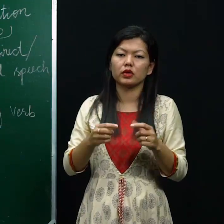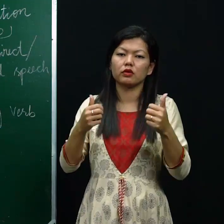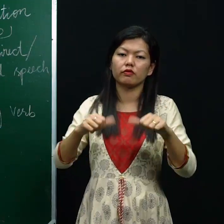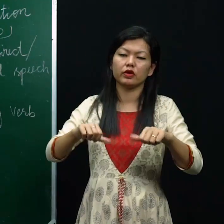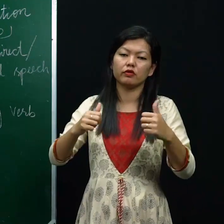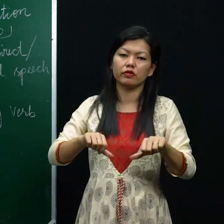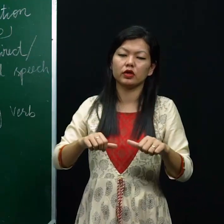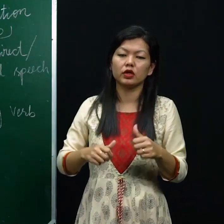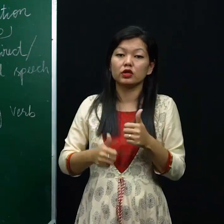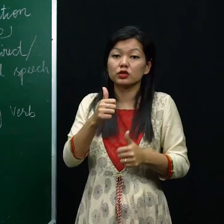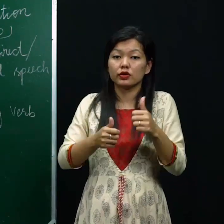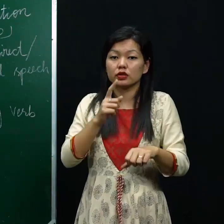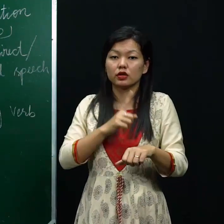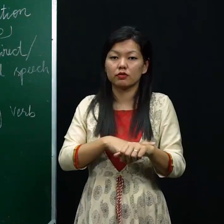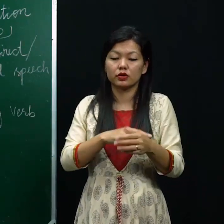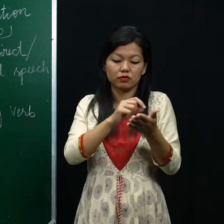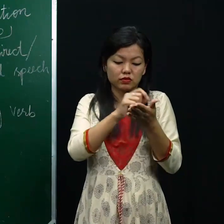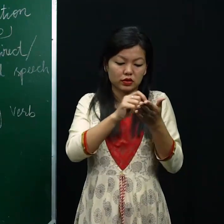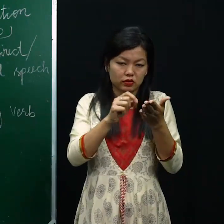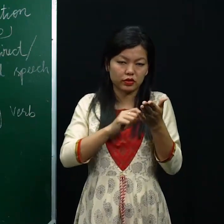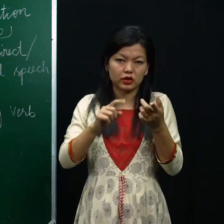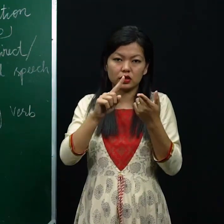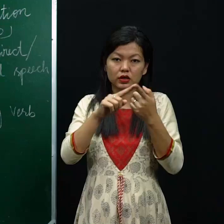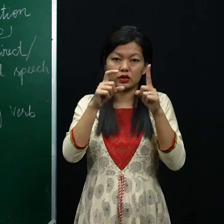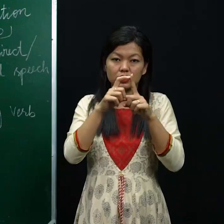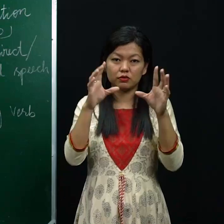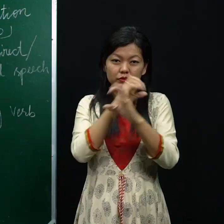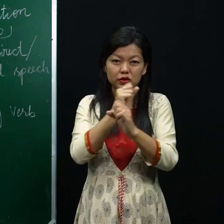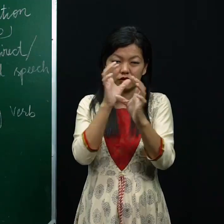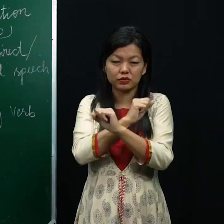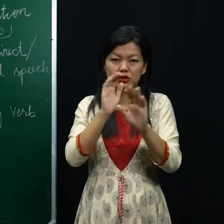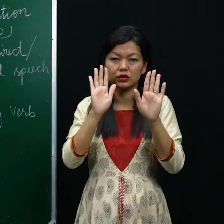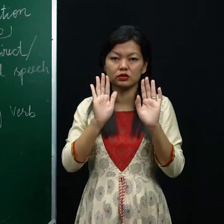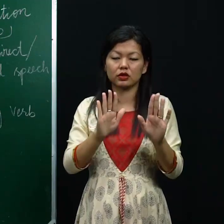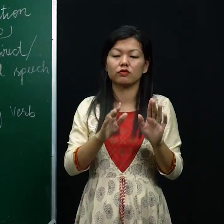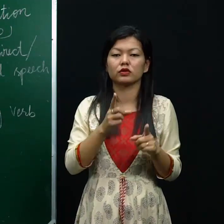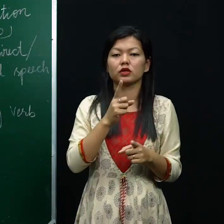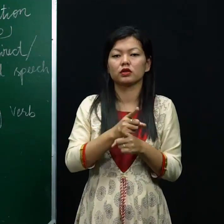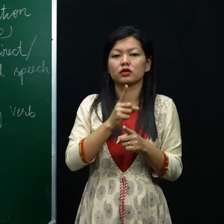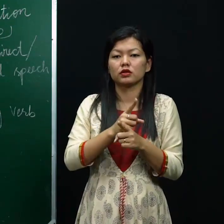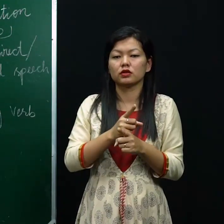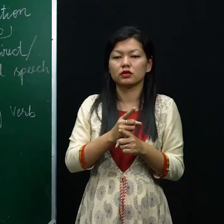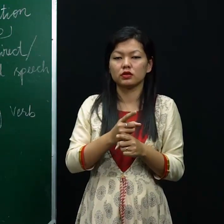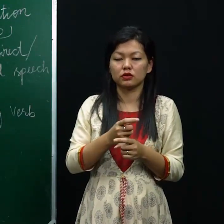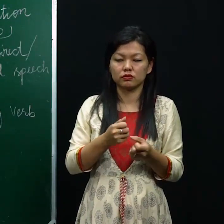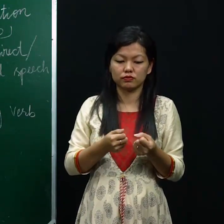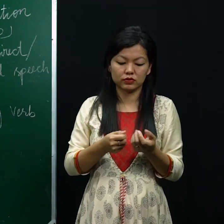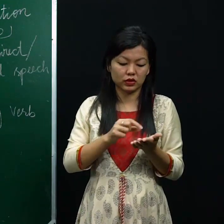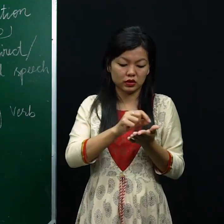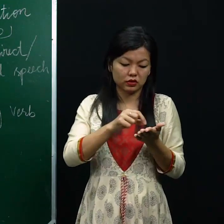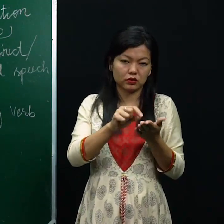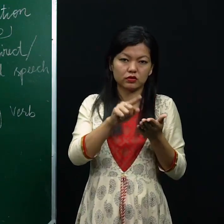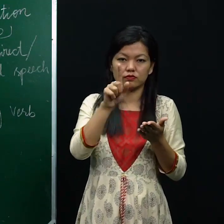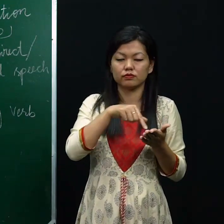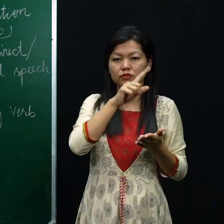Plus, the listeners or the readers would find it difficult to understand, or find it difficult to be